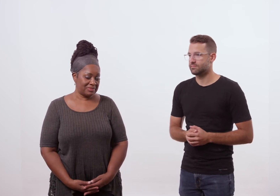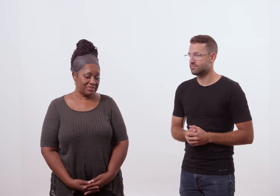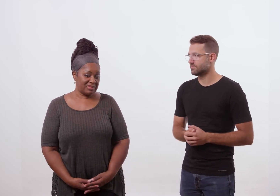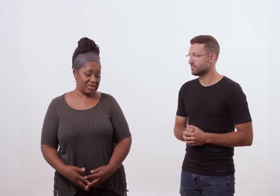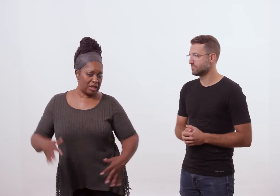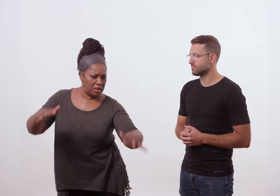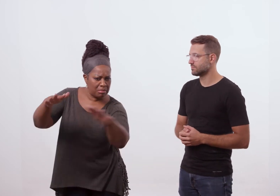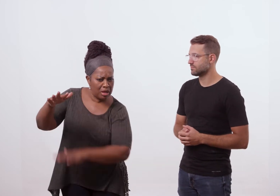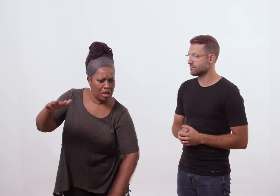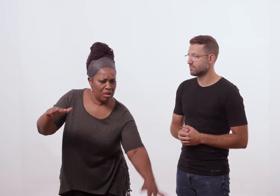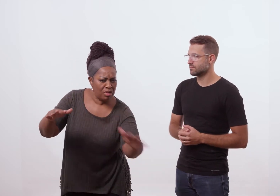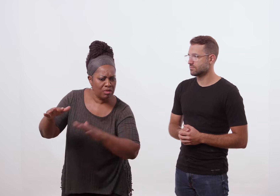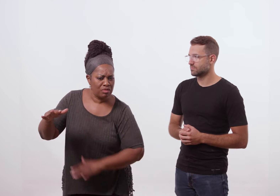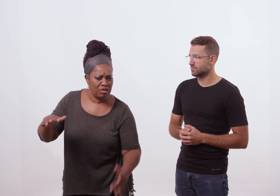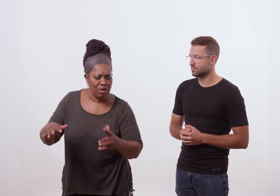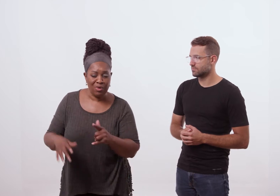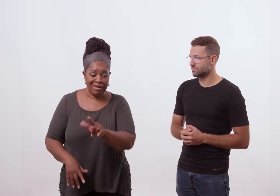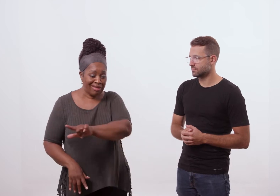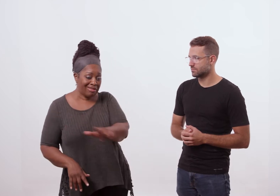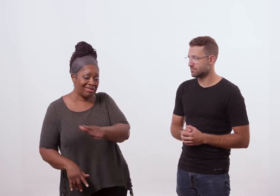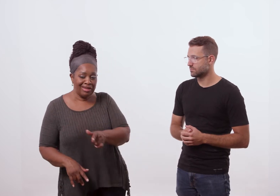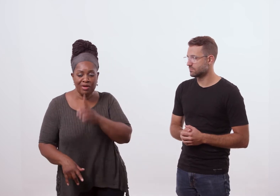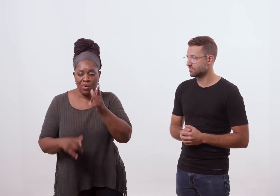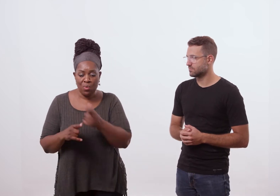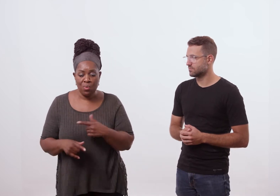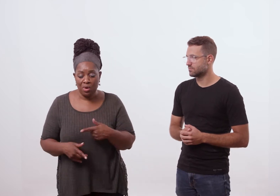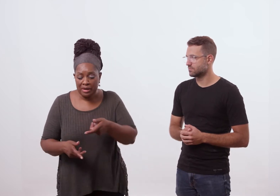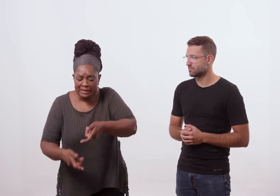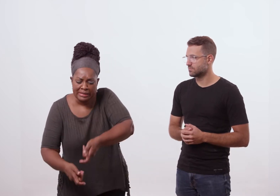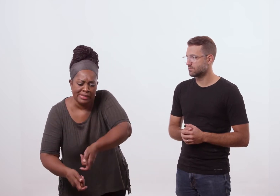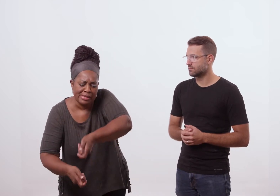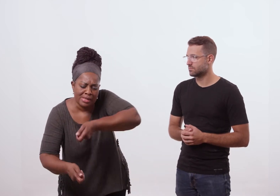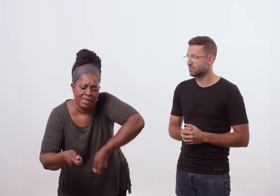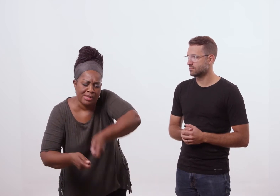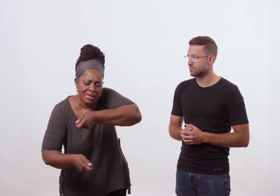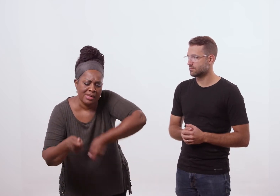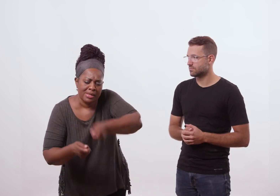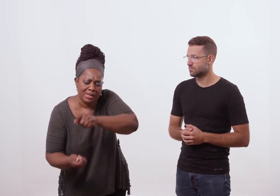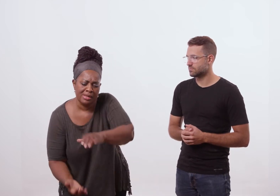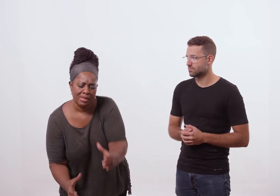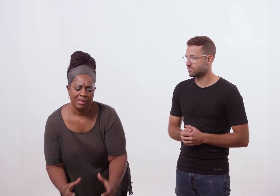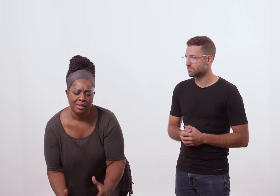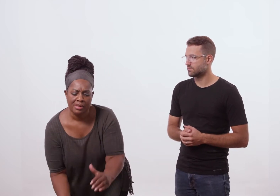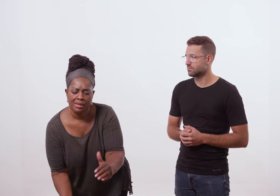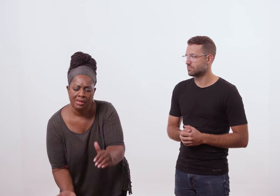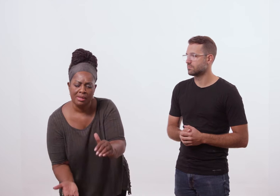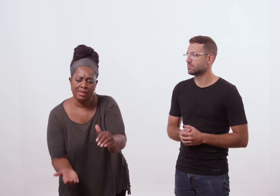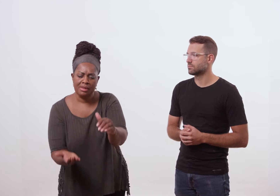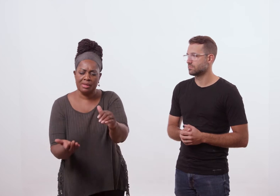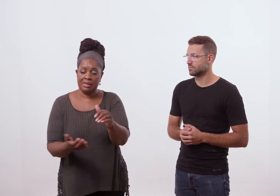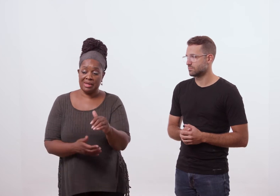Below, Lita draws her water, unsuspecting of the feral eyes above. Rayek, a